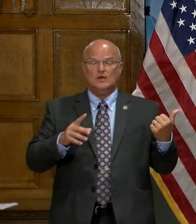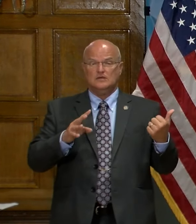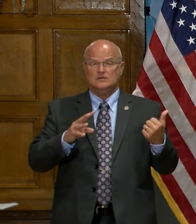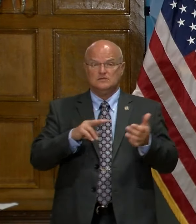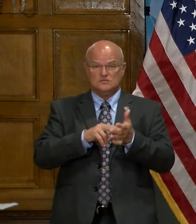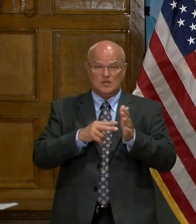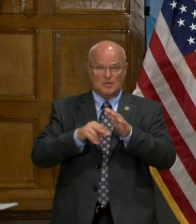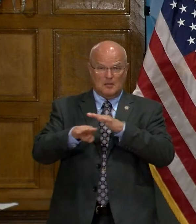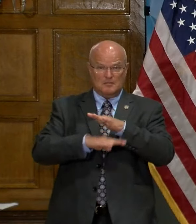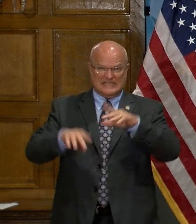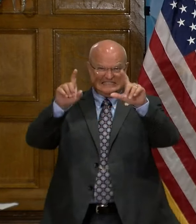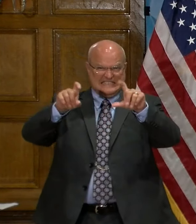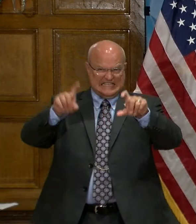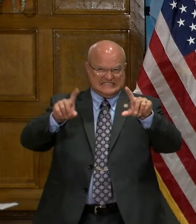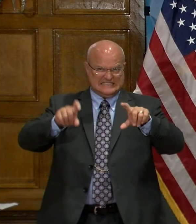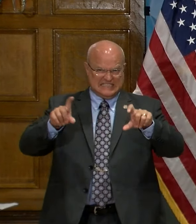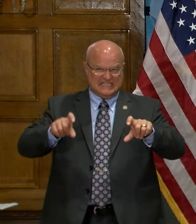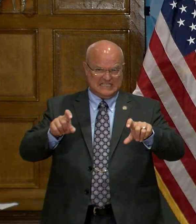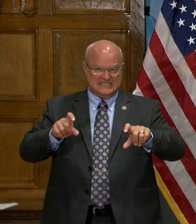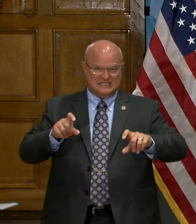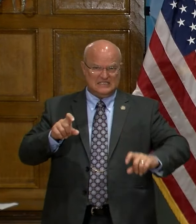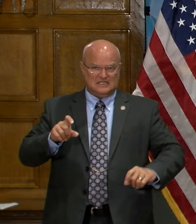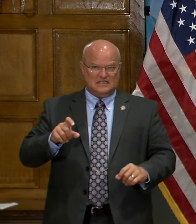Talking about basically testing,